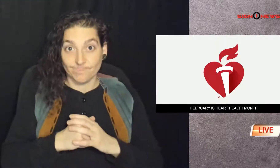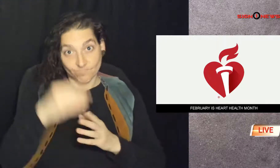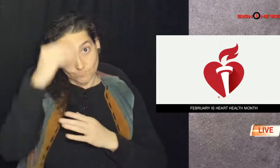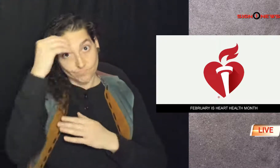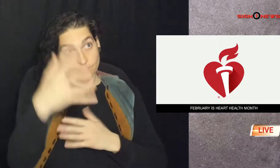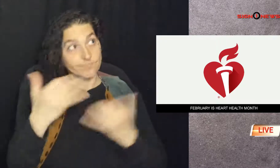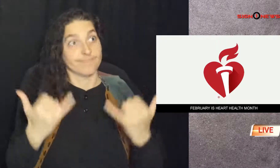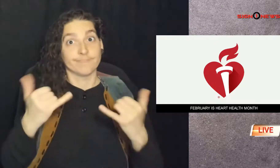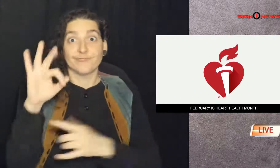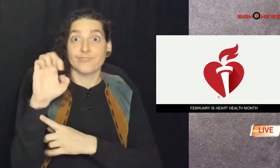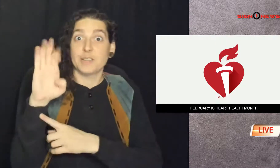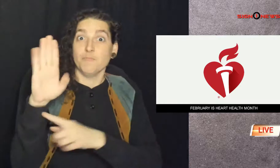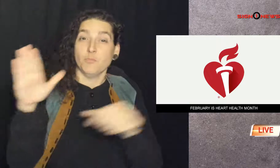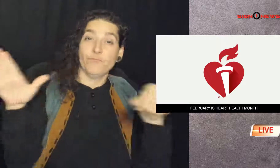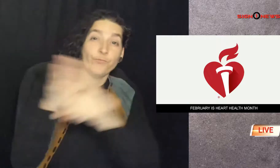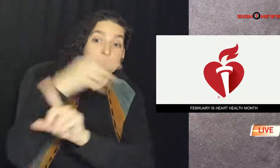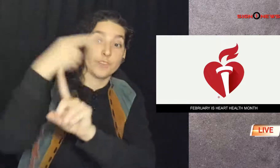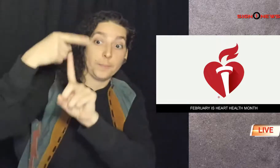into the show.